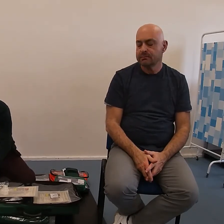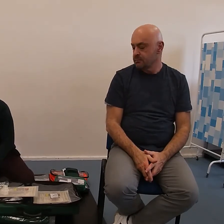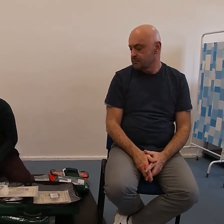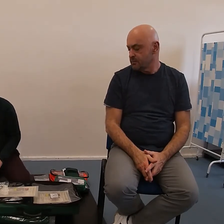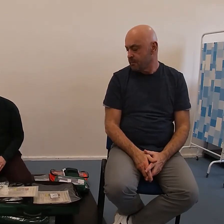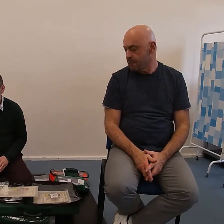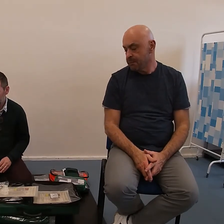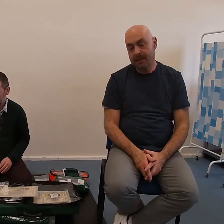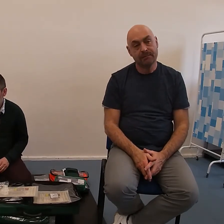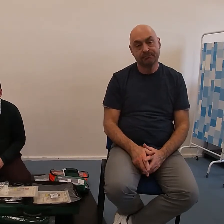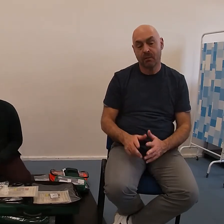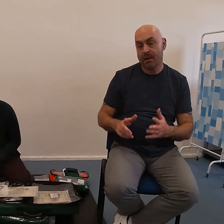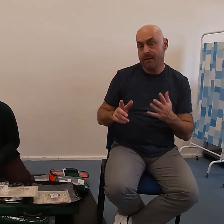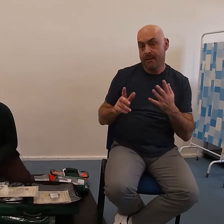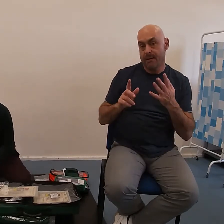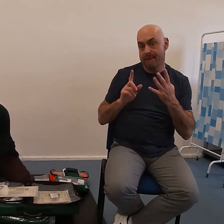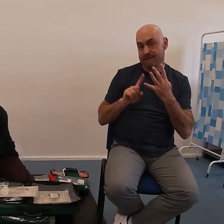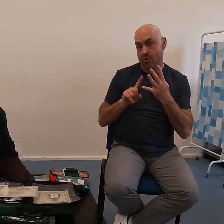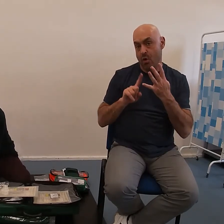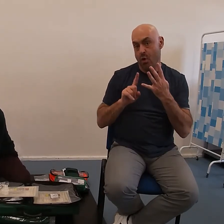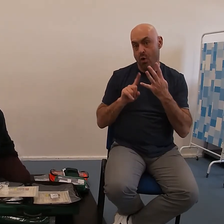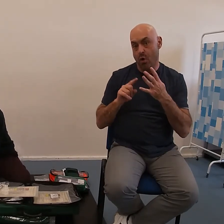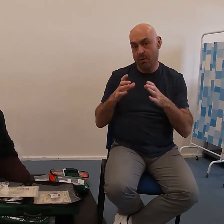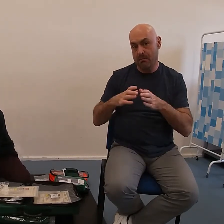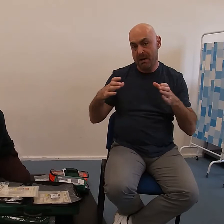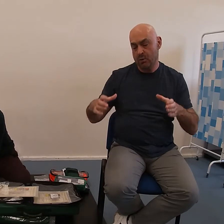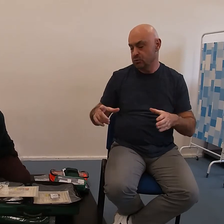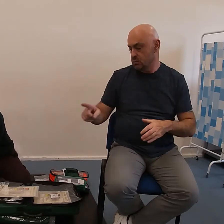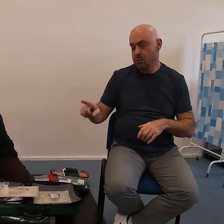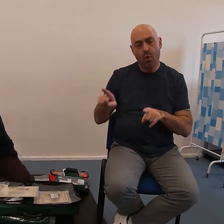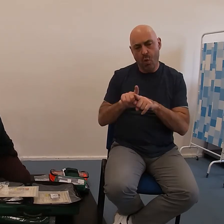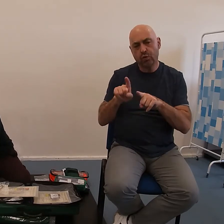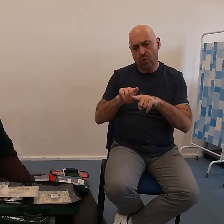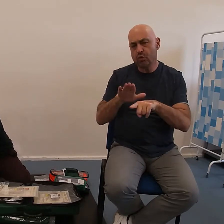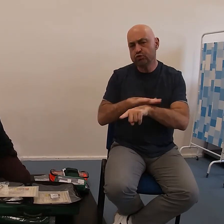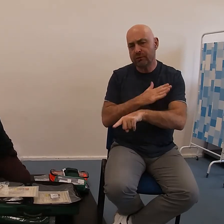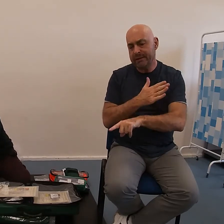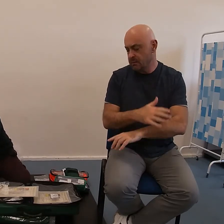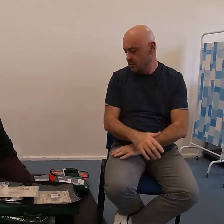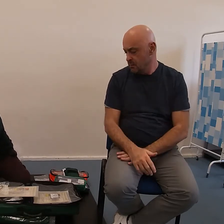that. Okay, moving on to pouch number 4, which is also green.